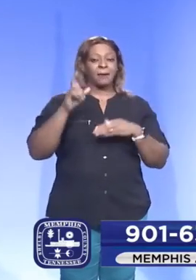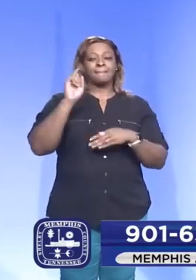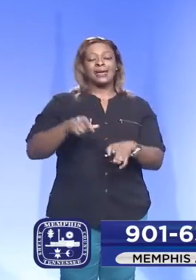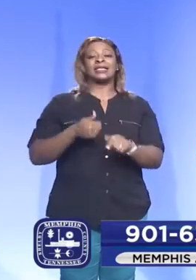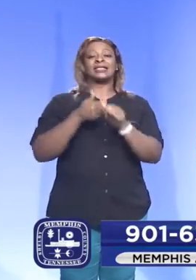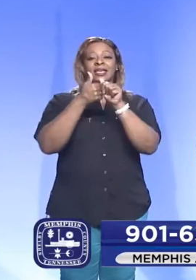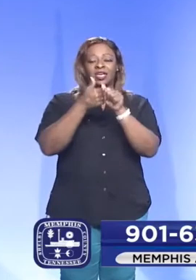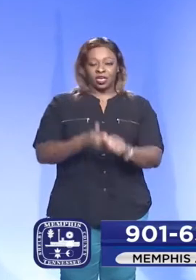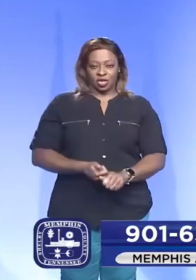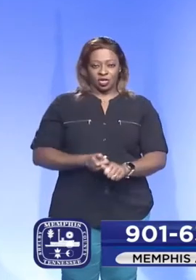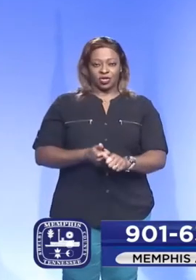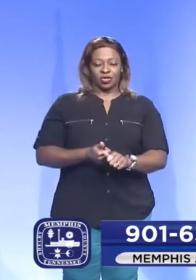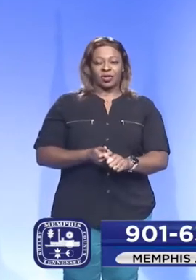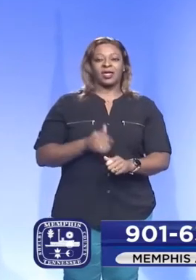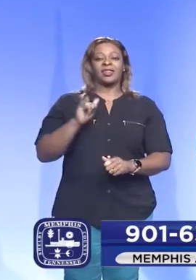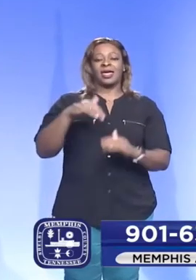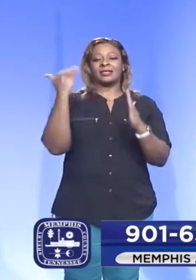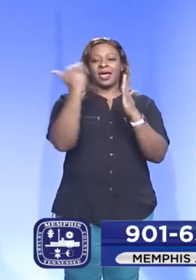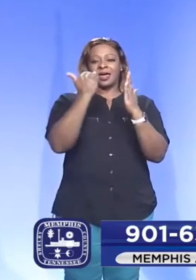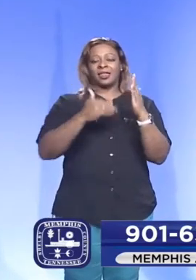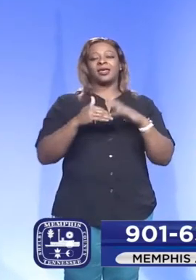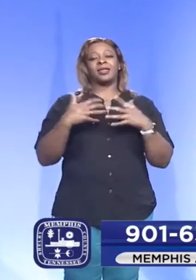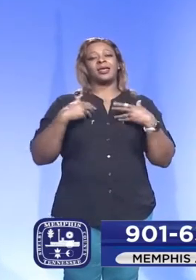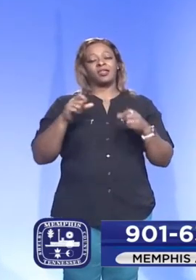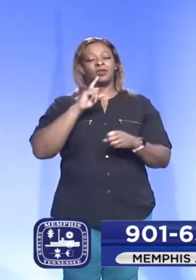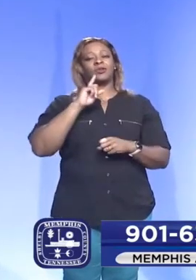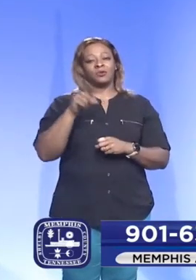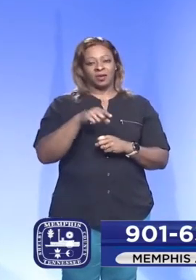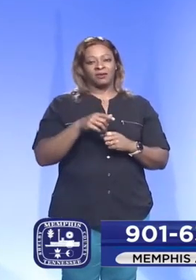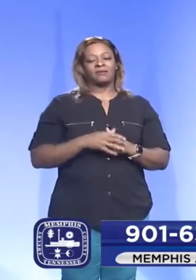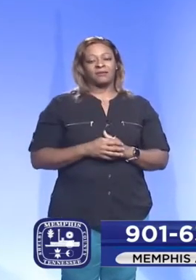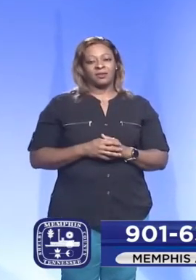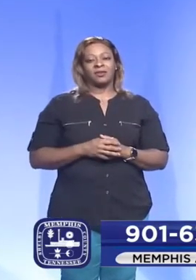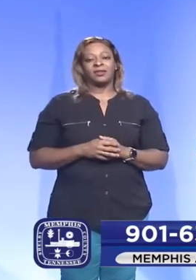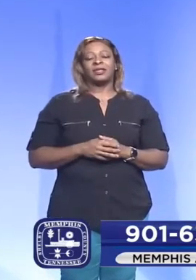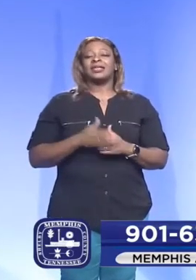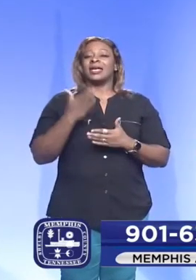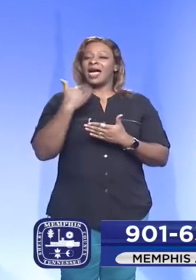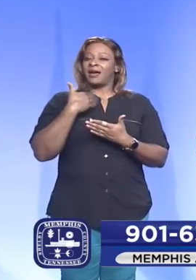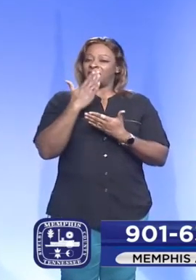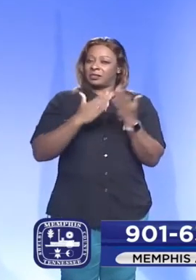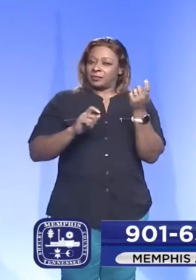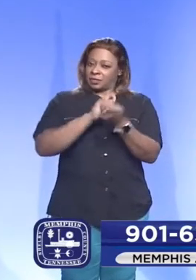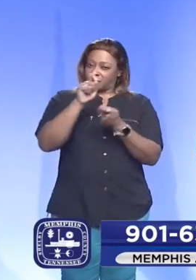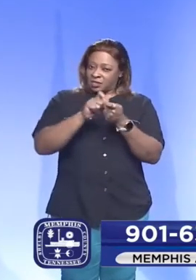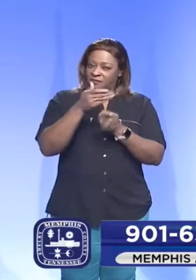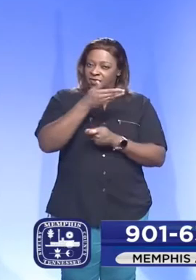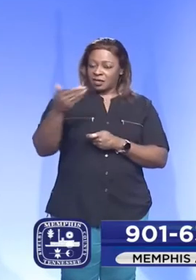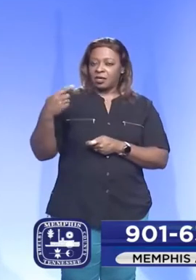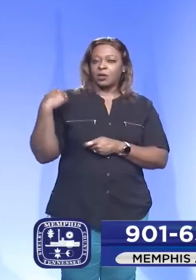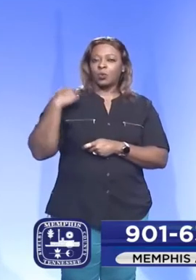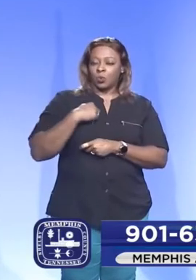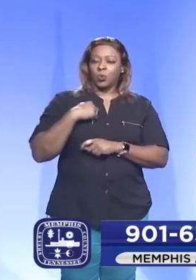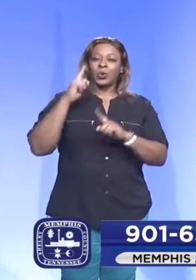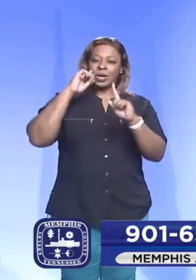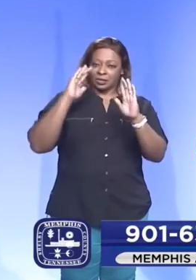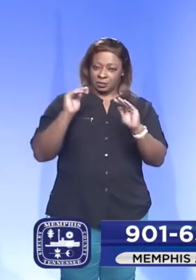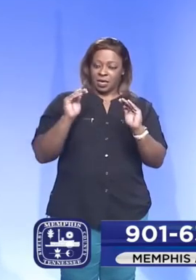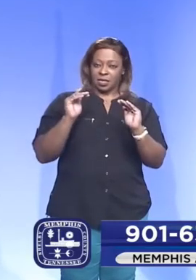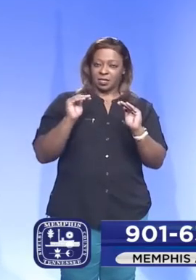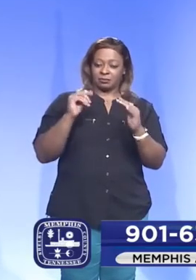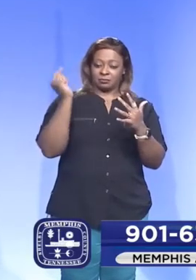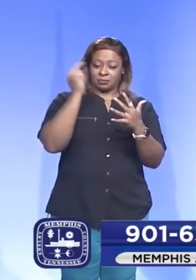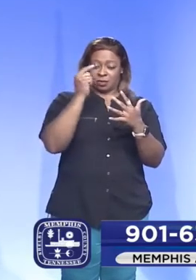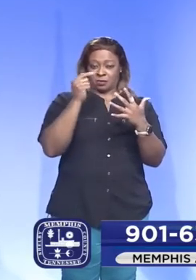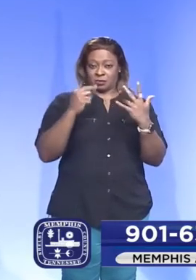adhere to that's outlined in this health directive, here are some specific things that we're expecting